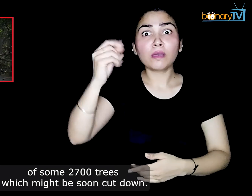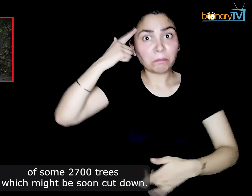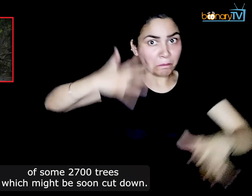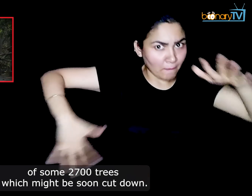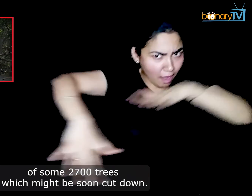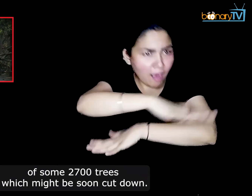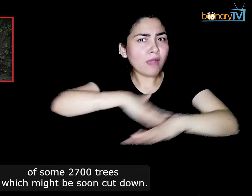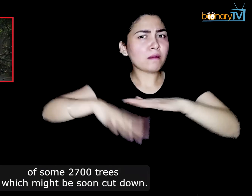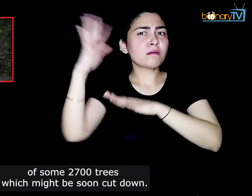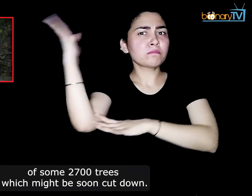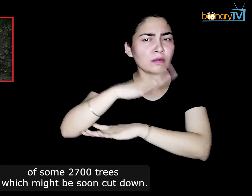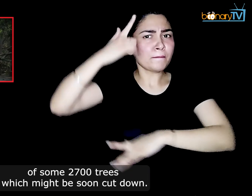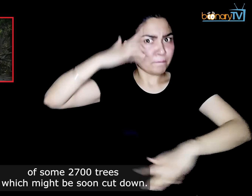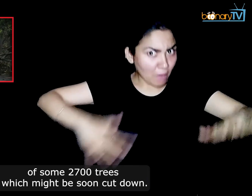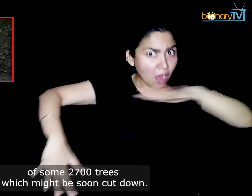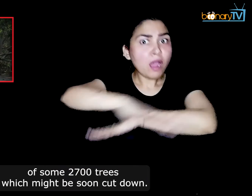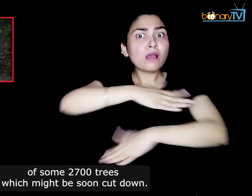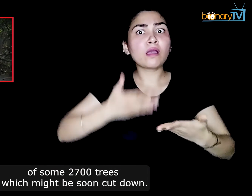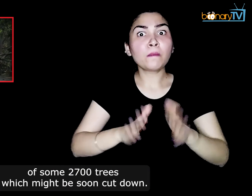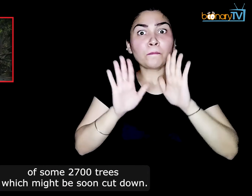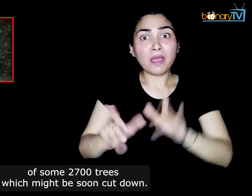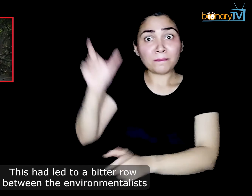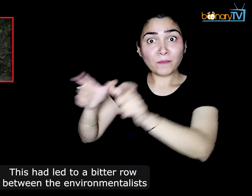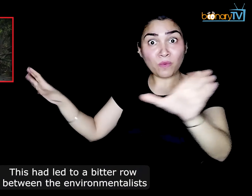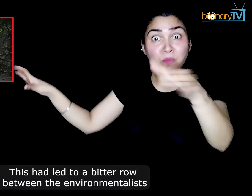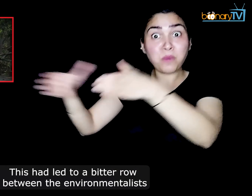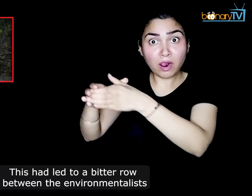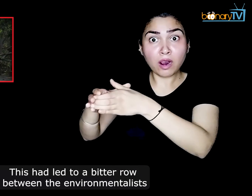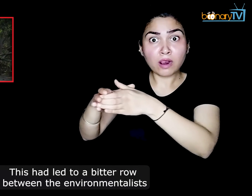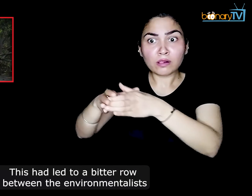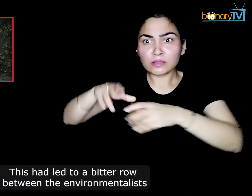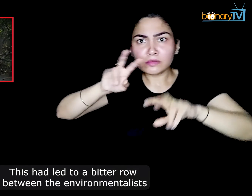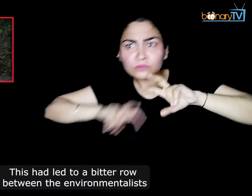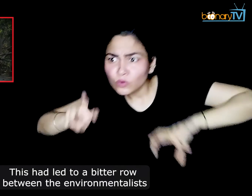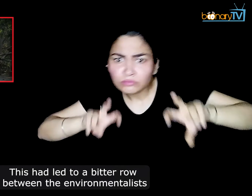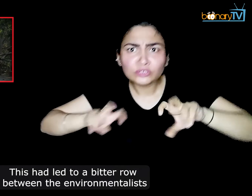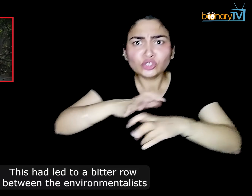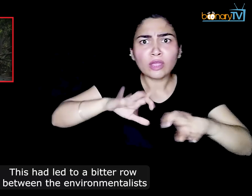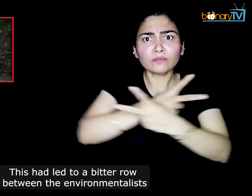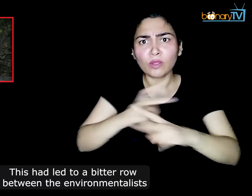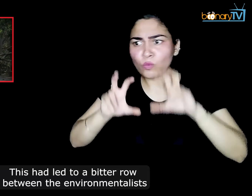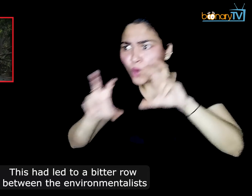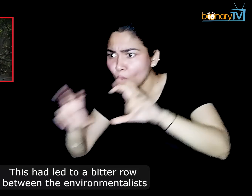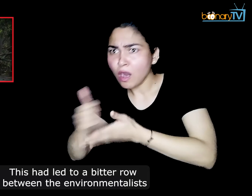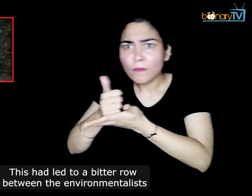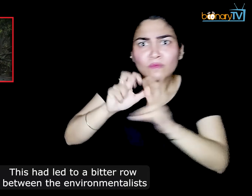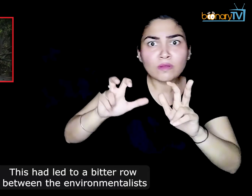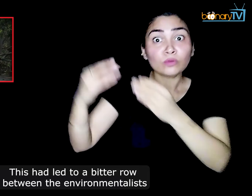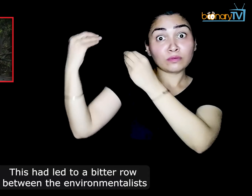which might be soon cut down. This has led to a bitter row between the environmentalists,